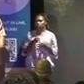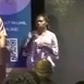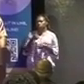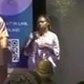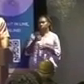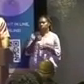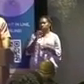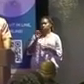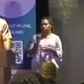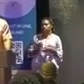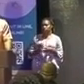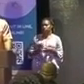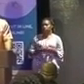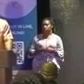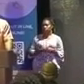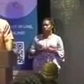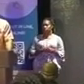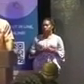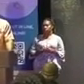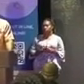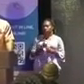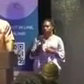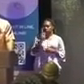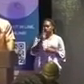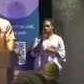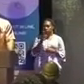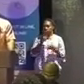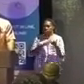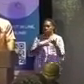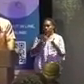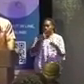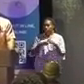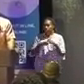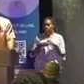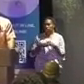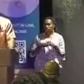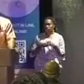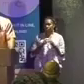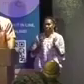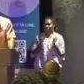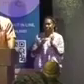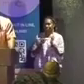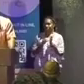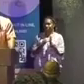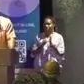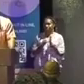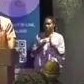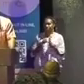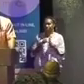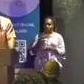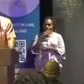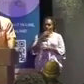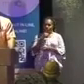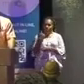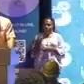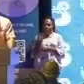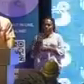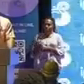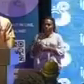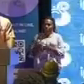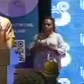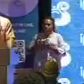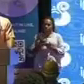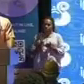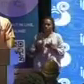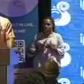So you look at tax work like kill him all man. So how do we as IRC how do we help come up with them some